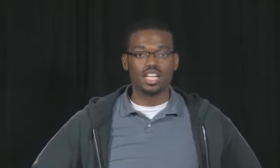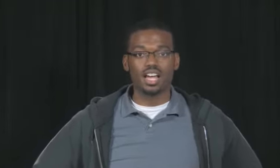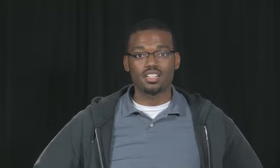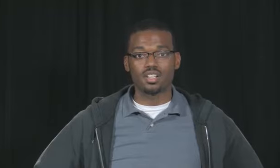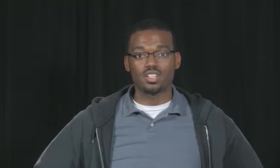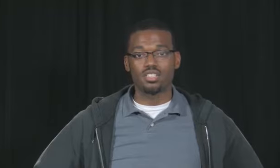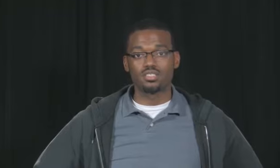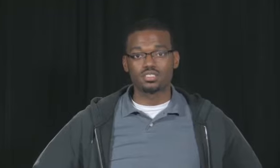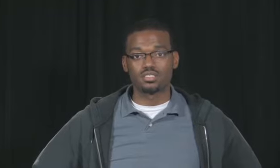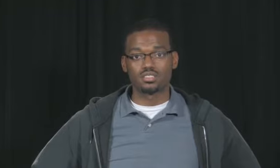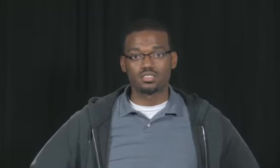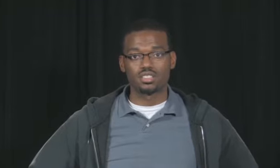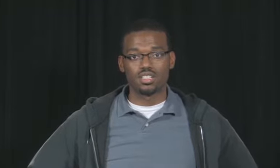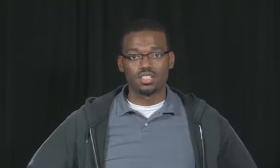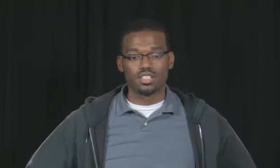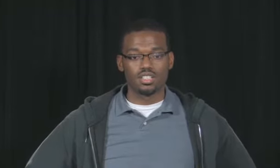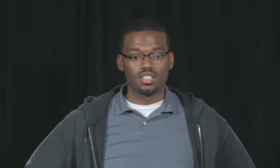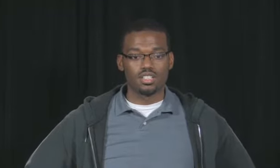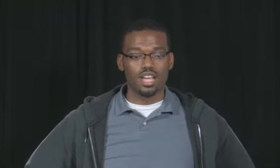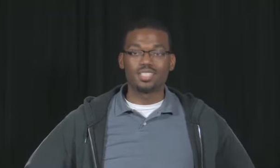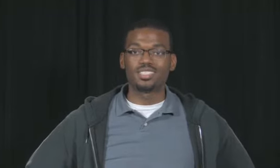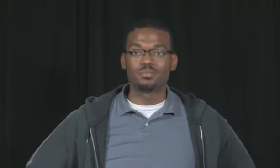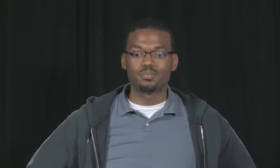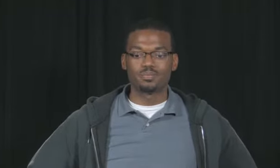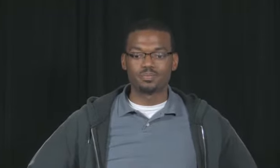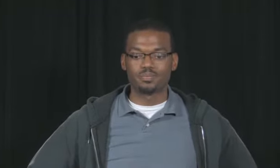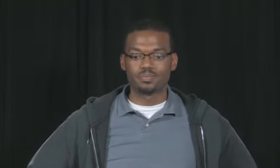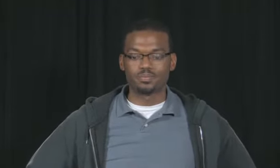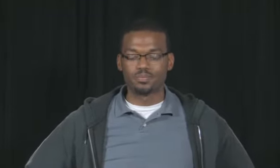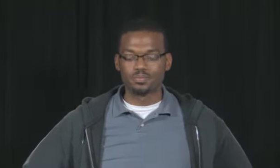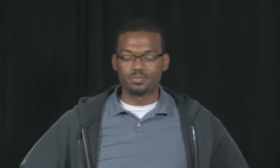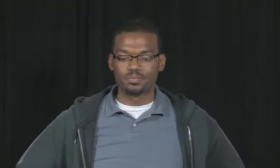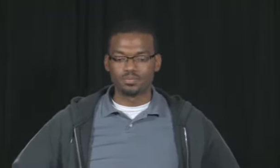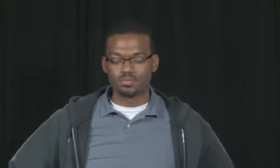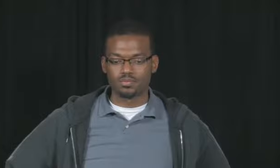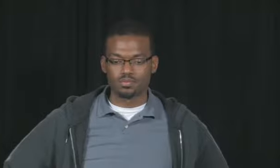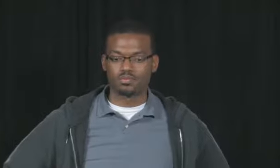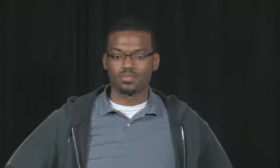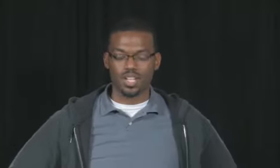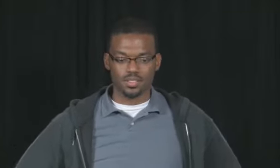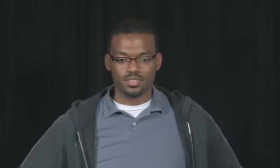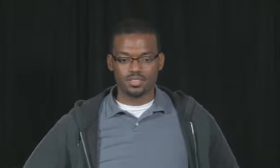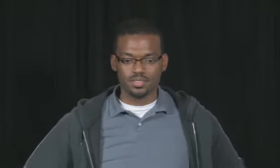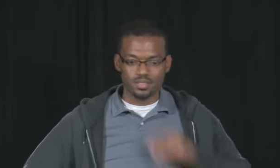I in her cheeks. I did some... the second roses. Hmm. But no such